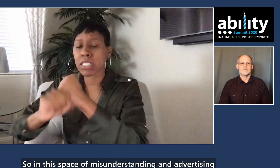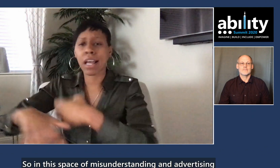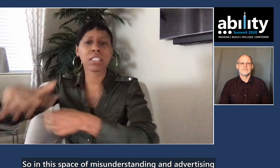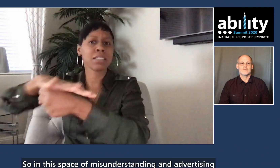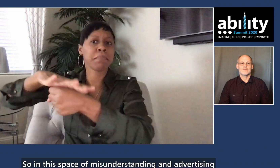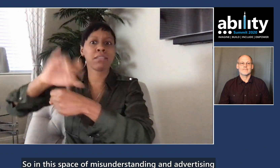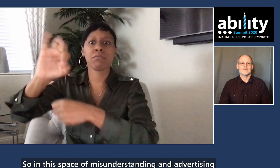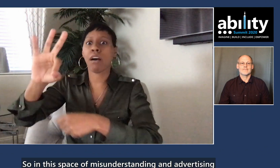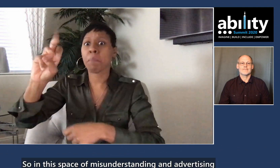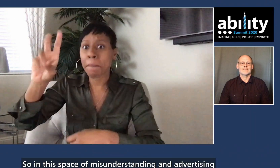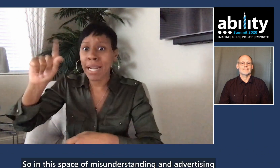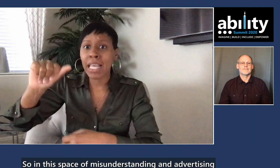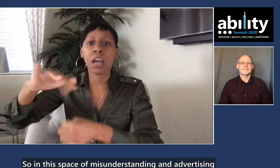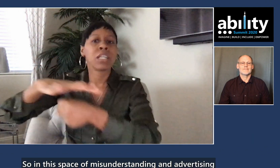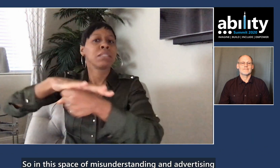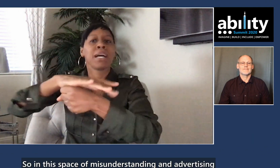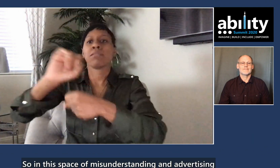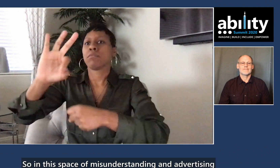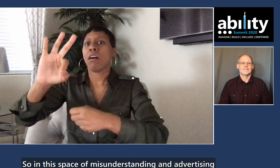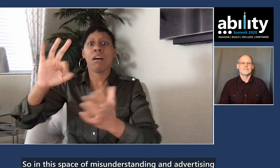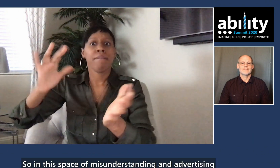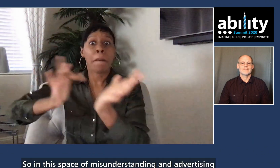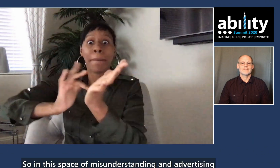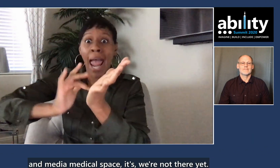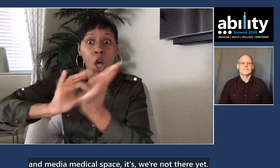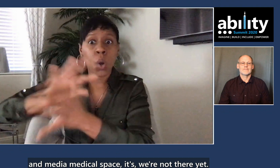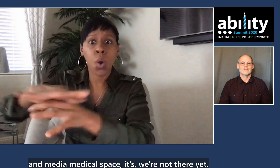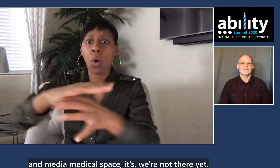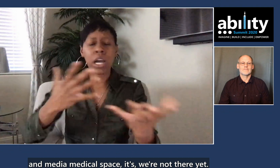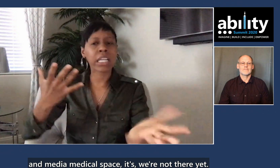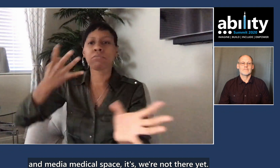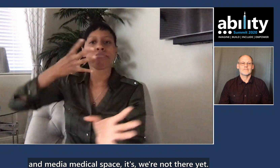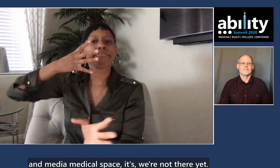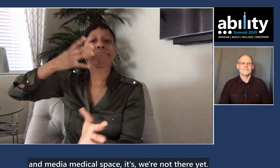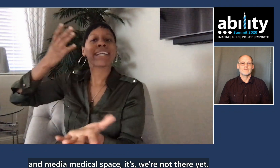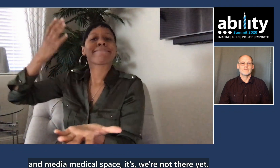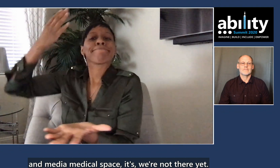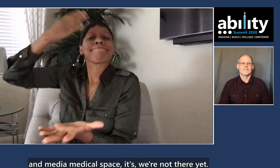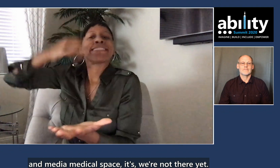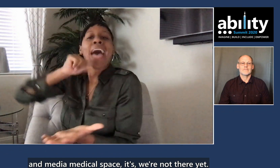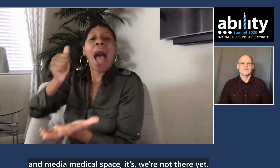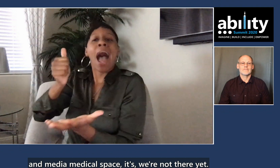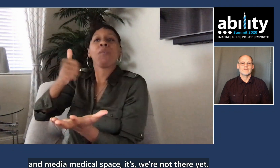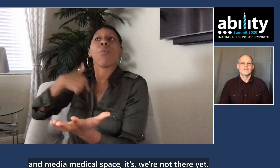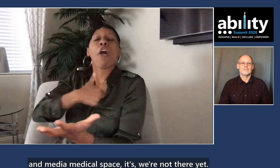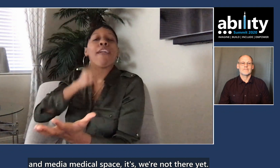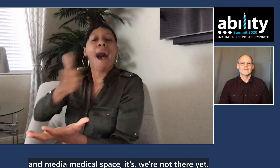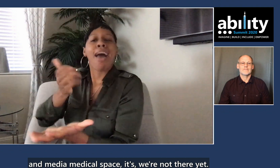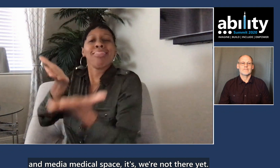of misunderstanding and advertising and media, medical space,